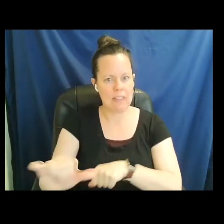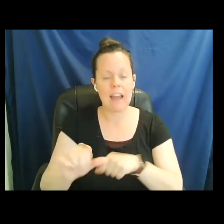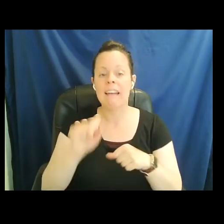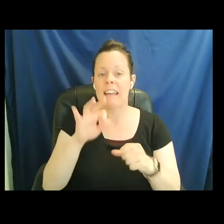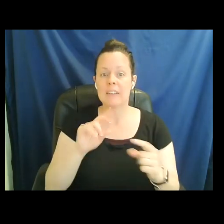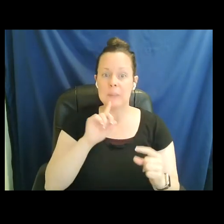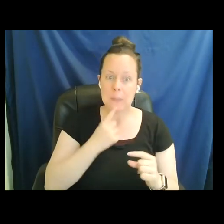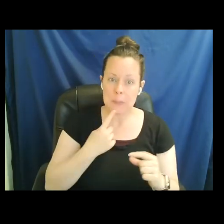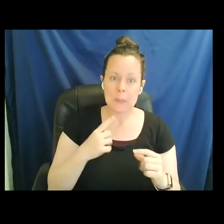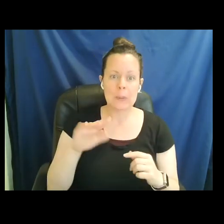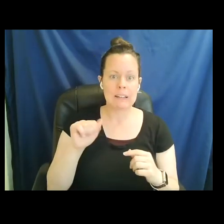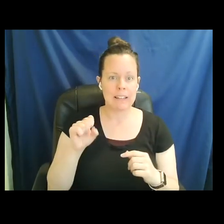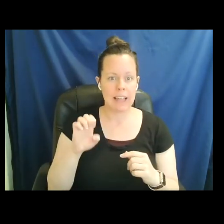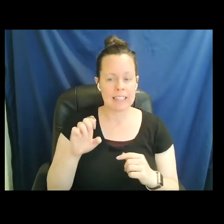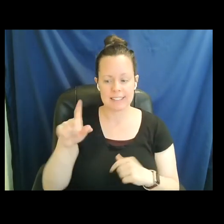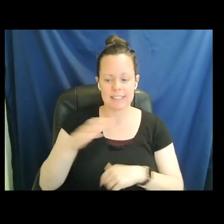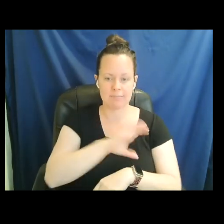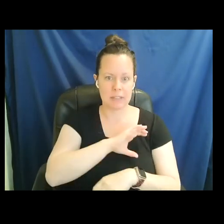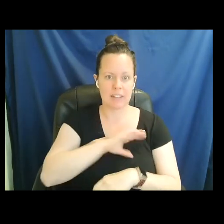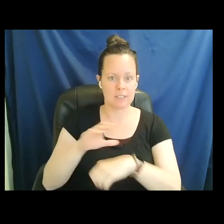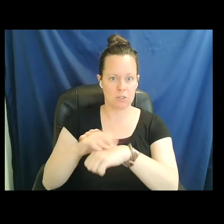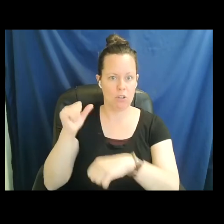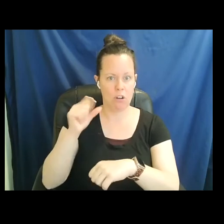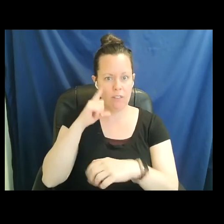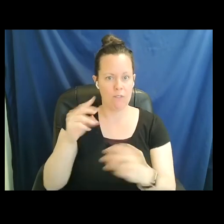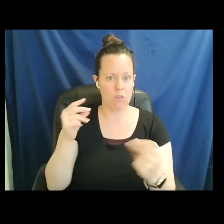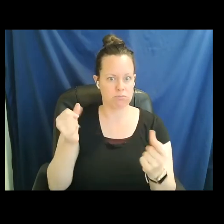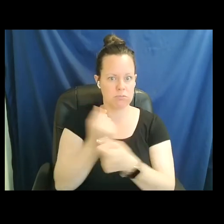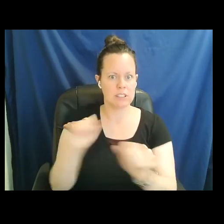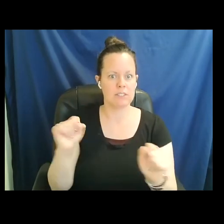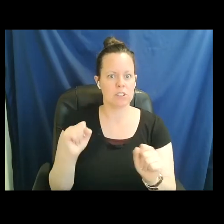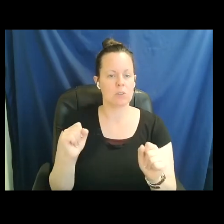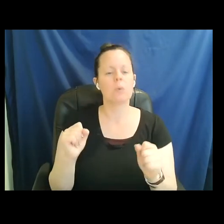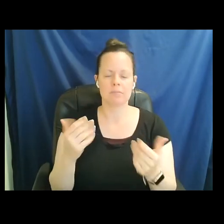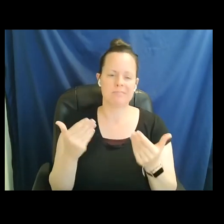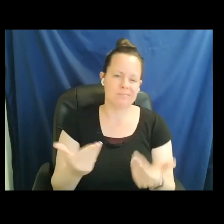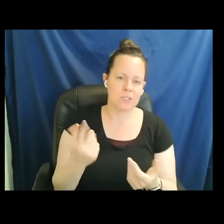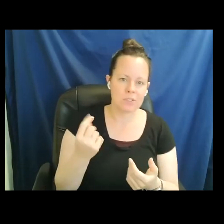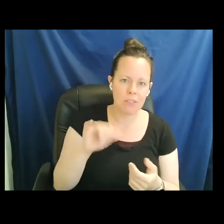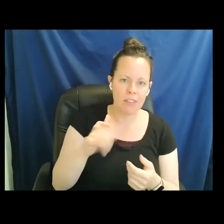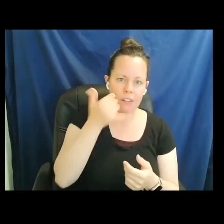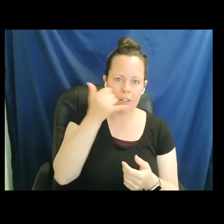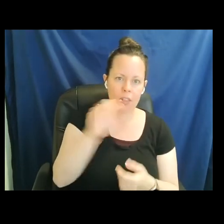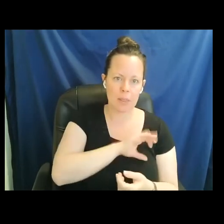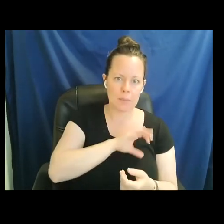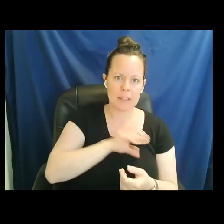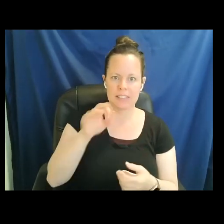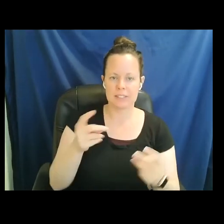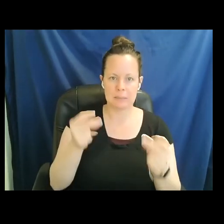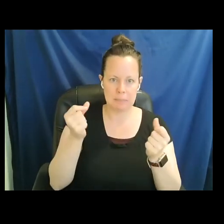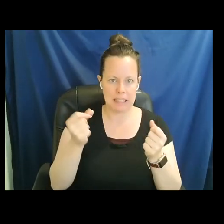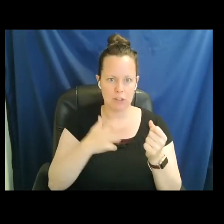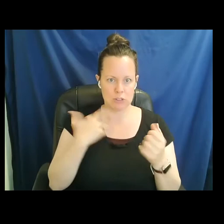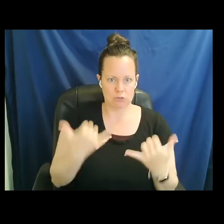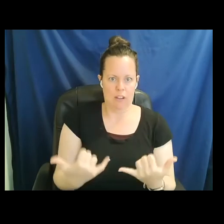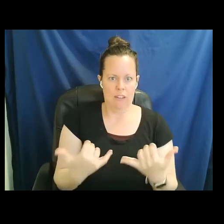the police need to be called for people's immediate safety, that would be the best route to go there. And again, let the professionals do their